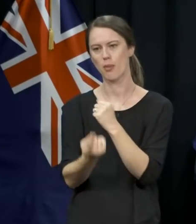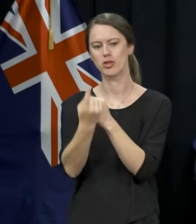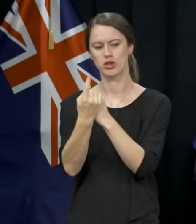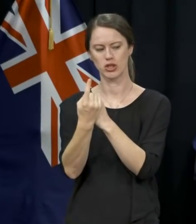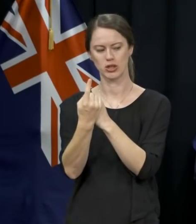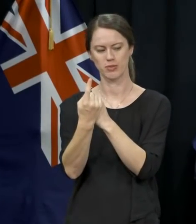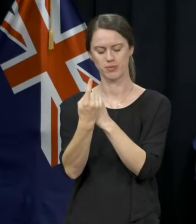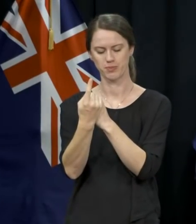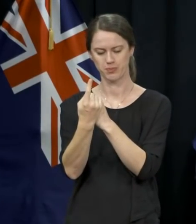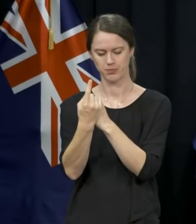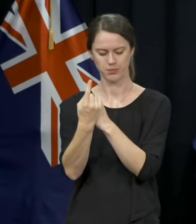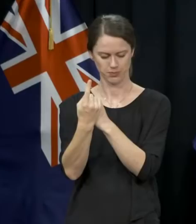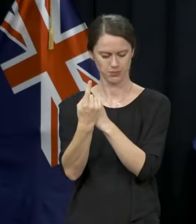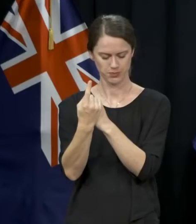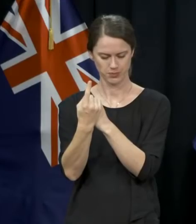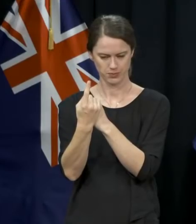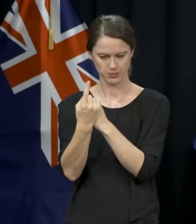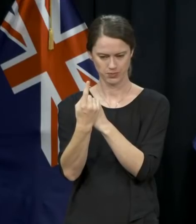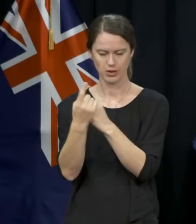to